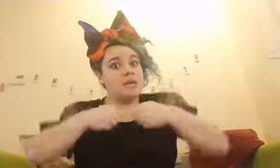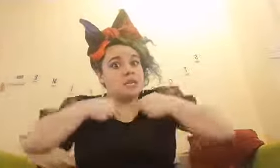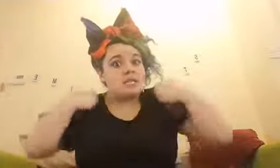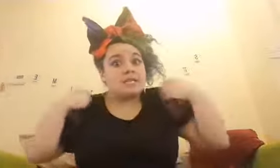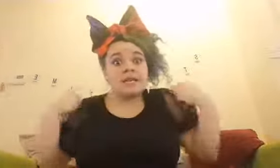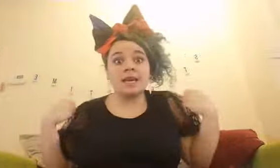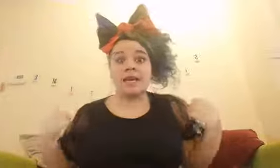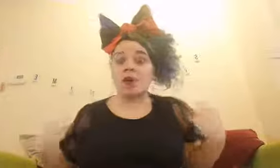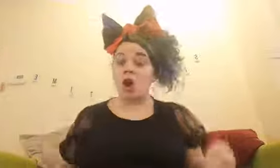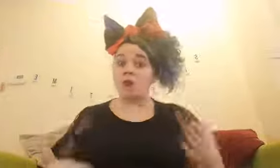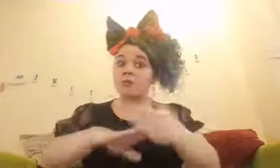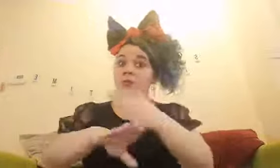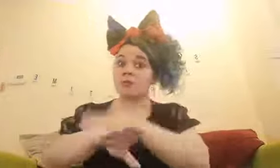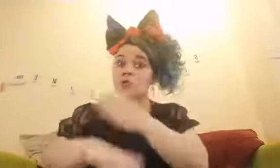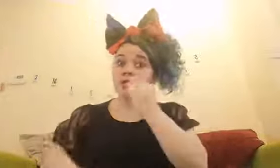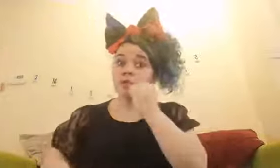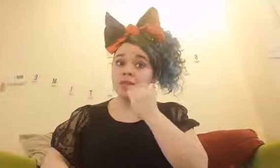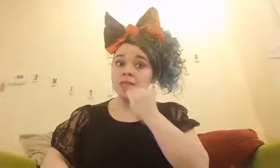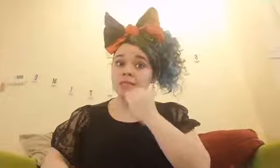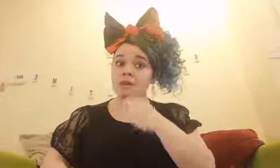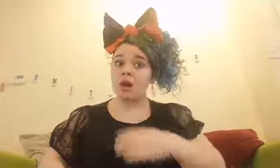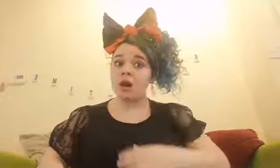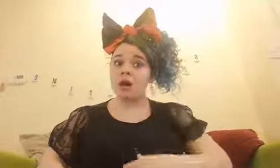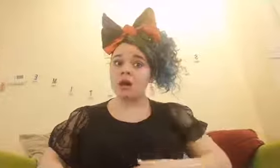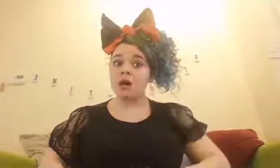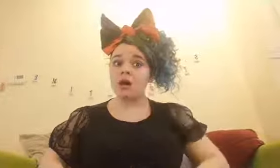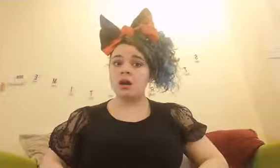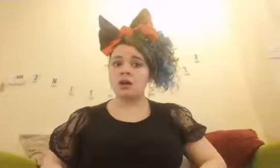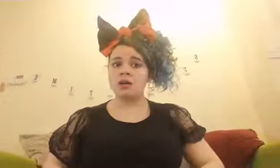must take it off before you eat.